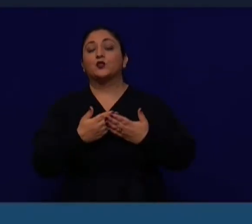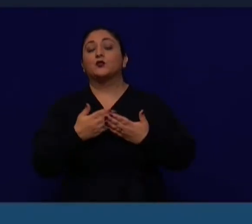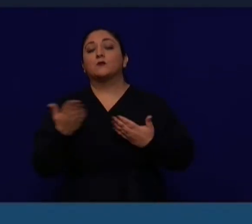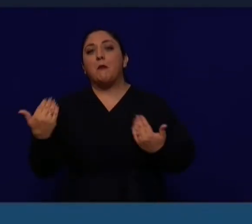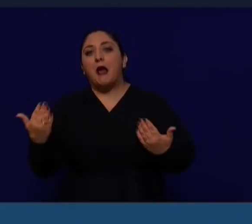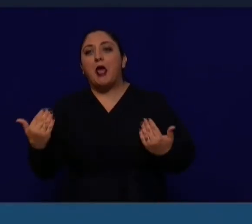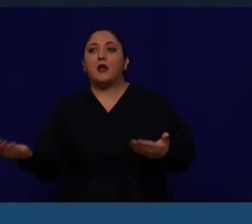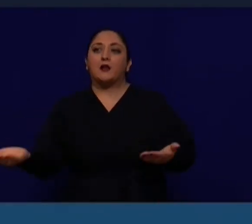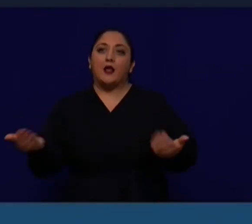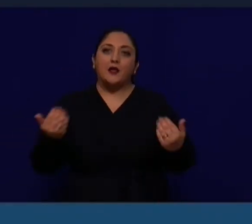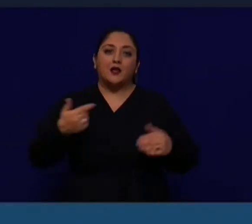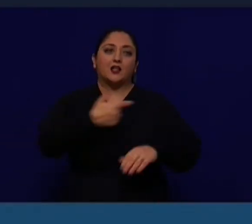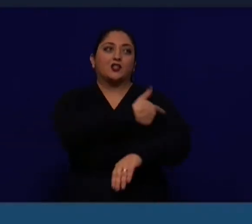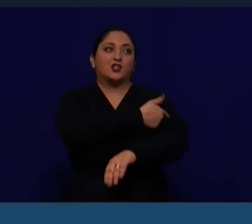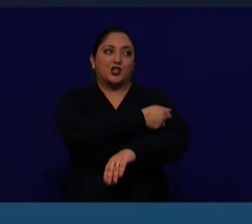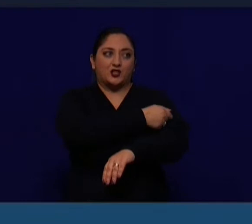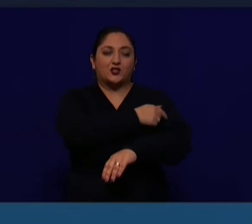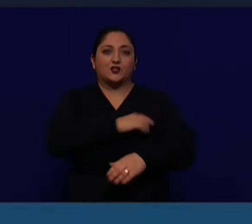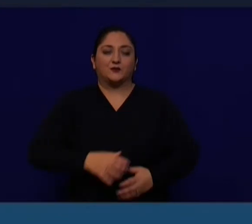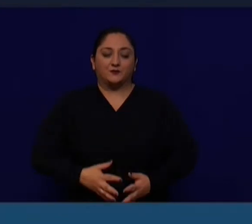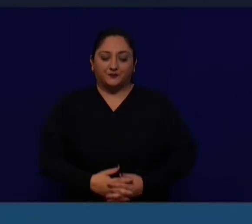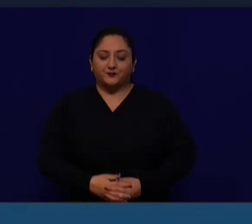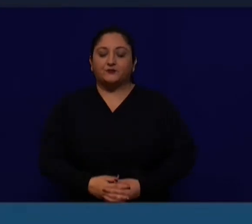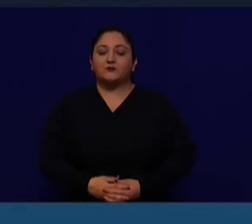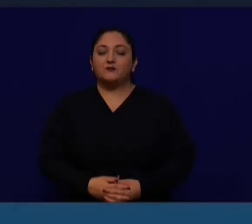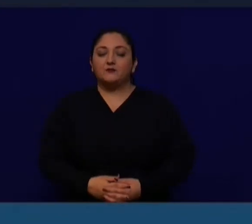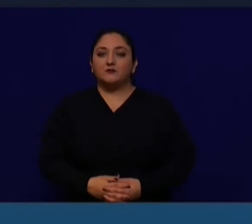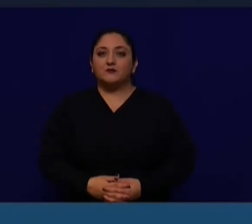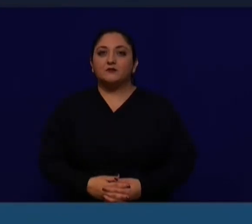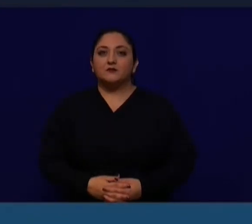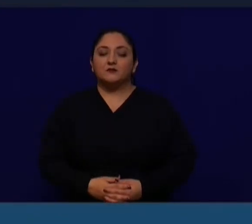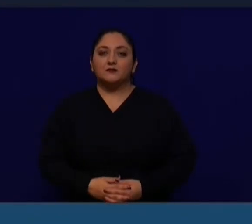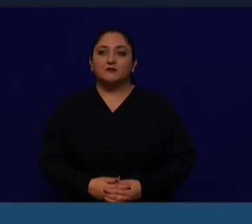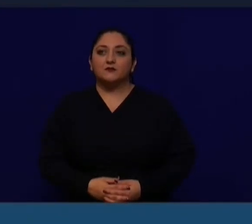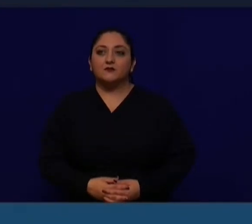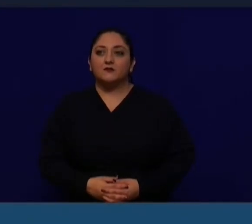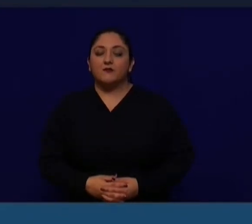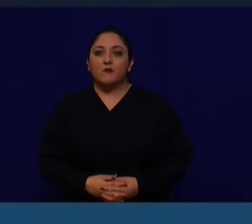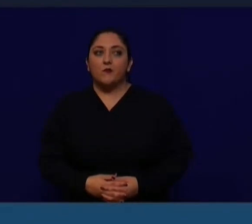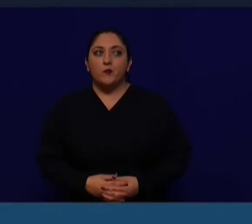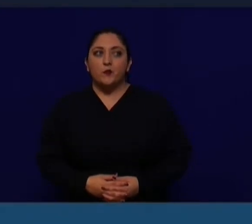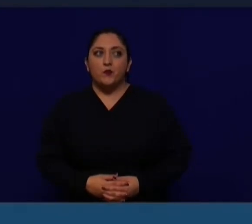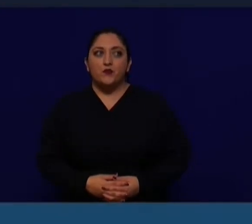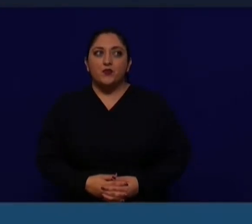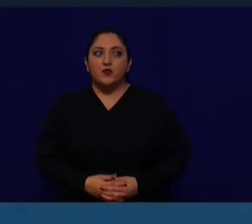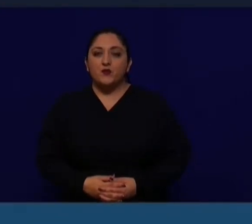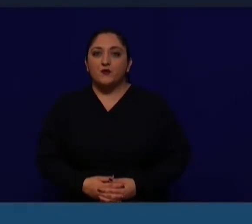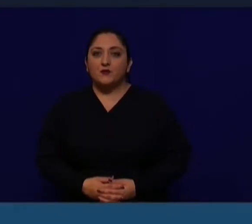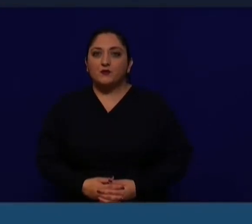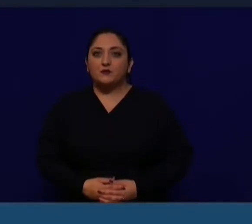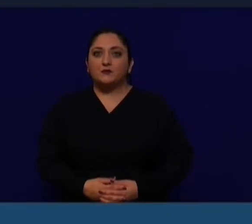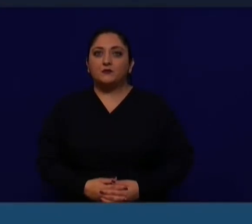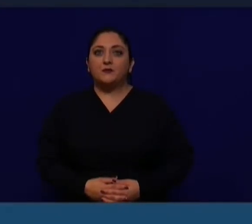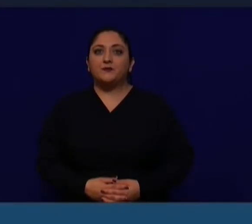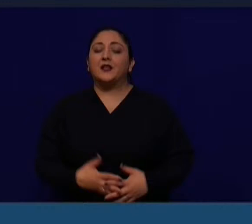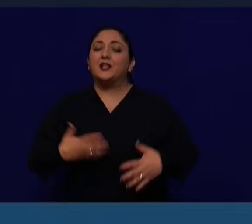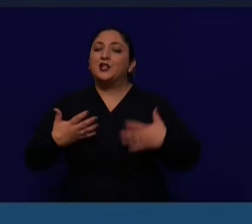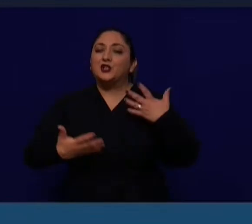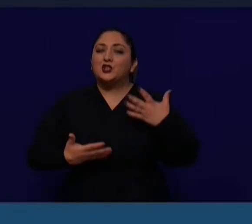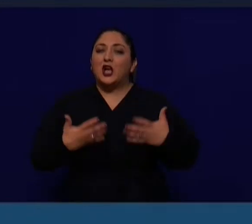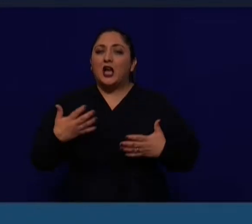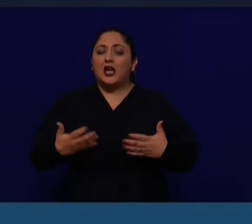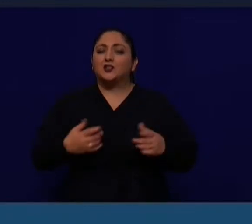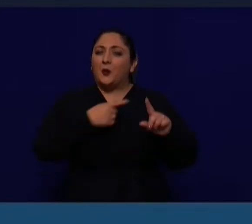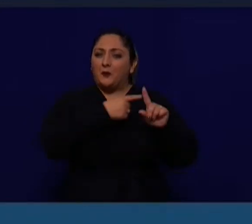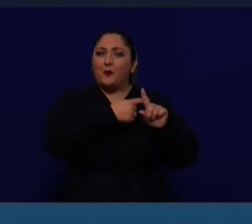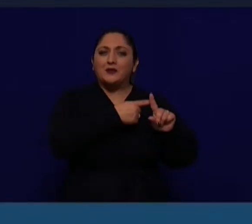ukoll għaliex qegħdin issa nagħlqu dan il-grupp ukoll ta' above 8 years of age. Xi ħaġa pożittiva li qegħdin naraw